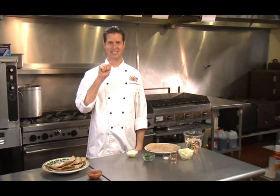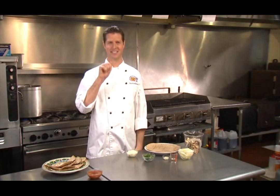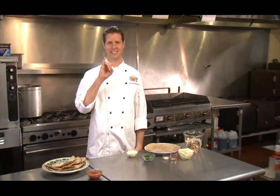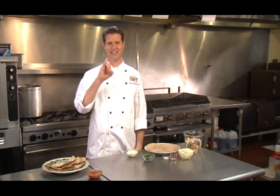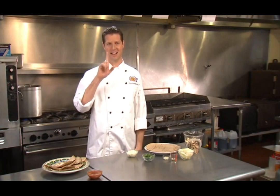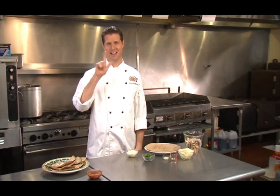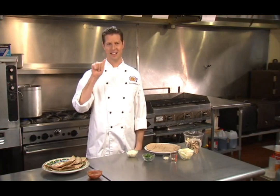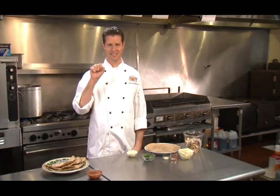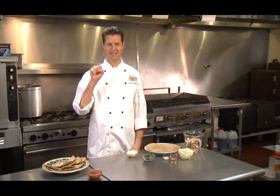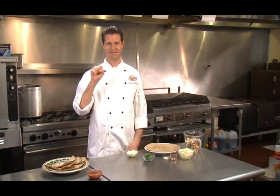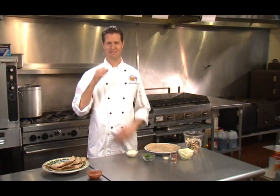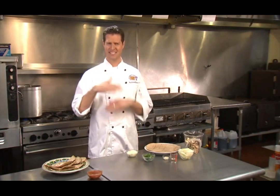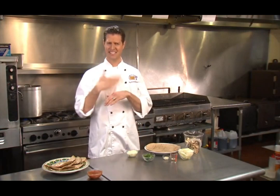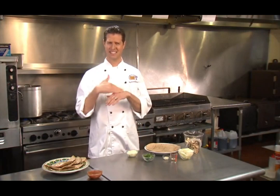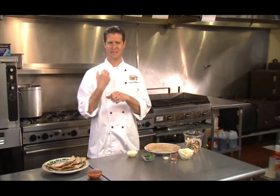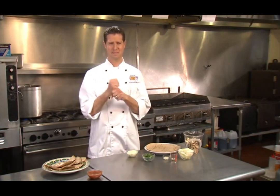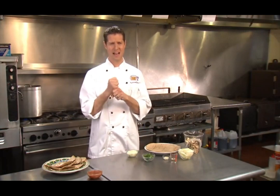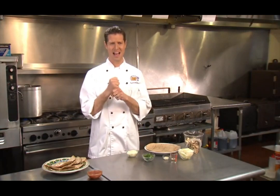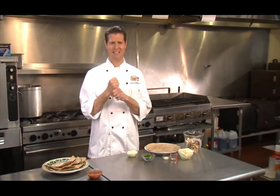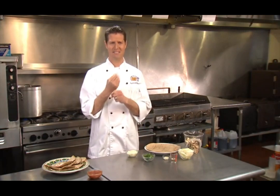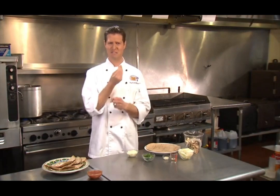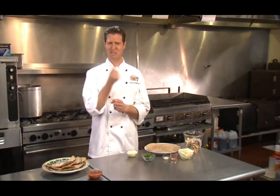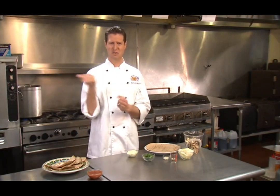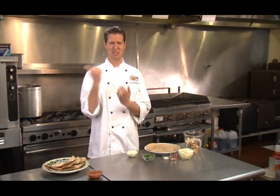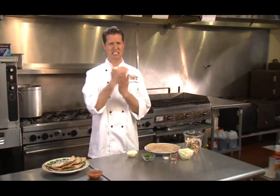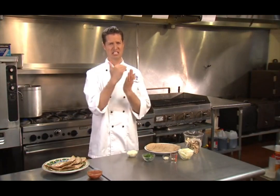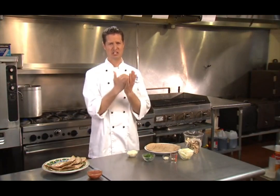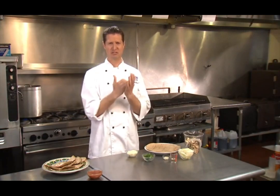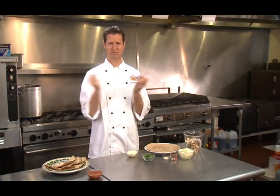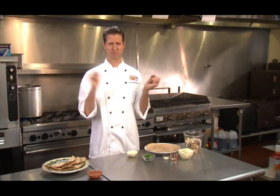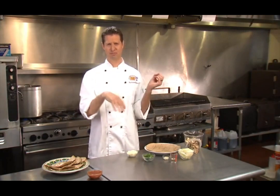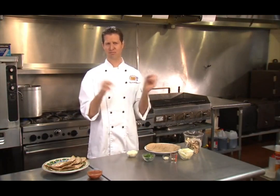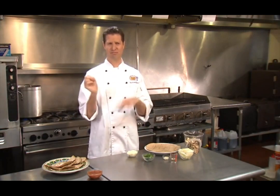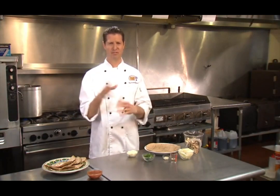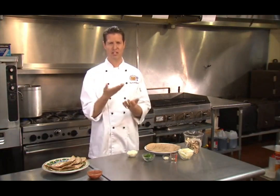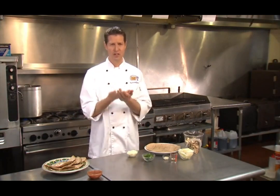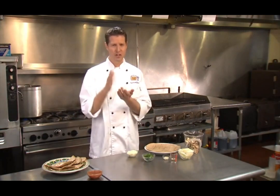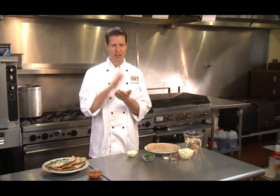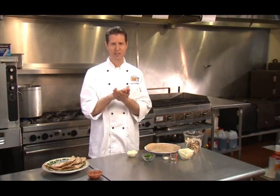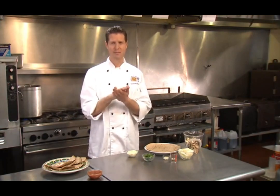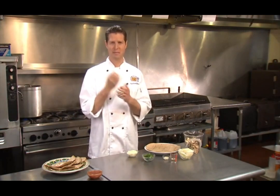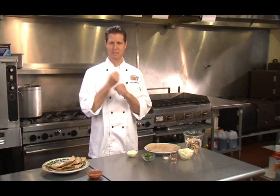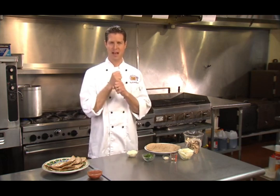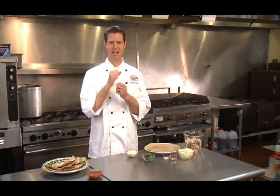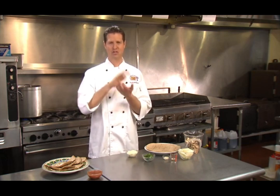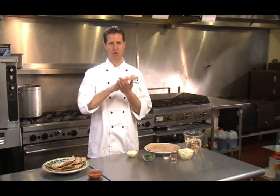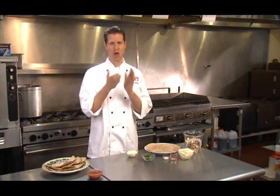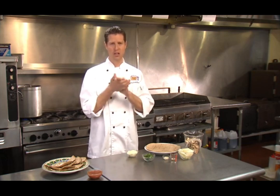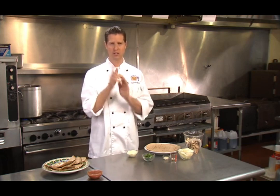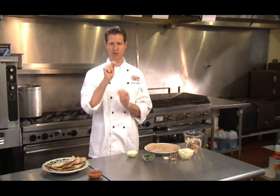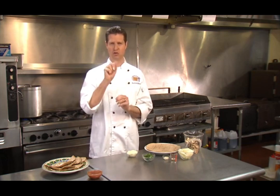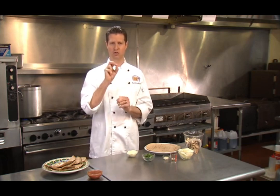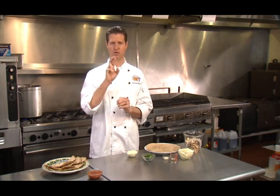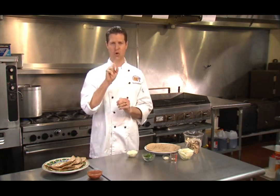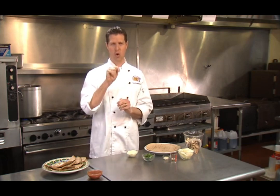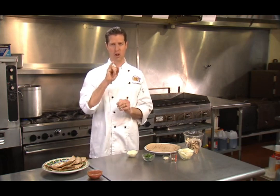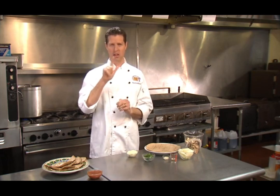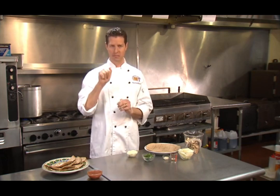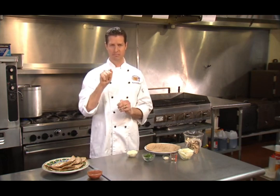Quesadillas are so easy to make. You just sauté a few ingredients, assemble the tortillas, fold